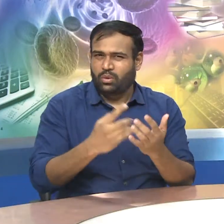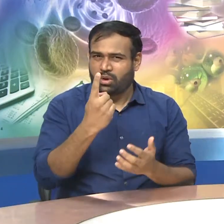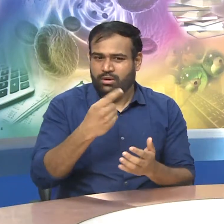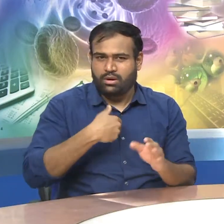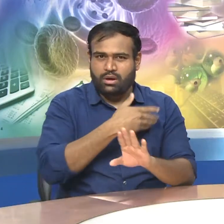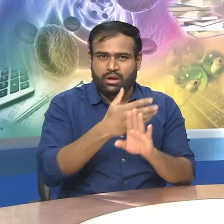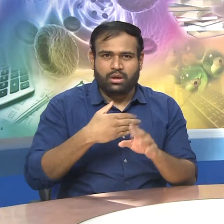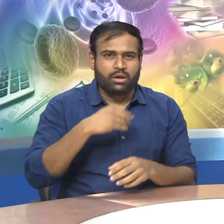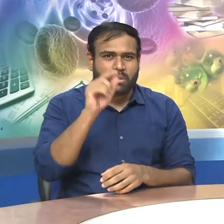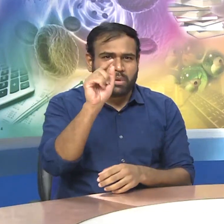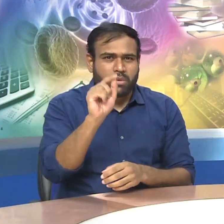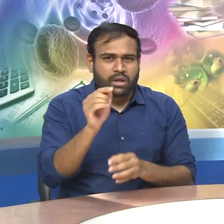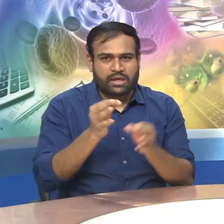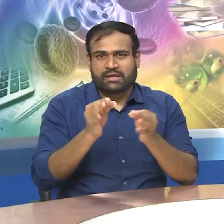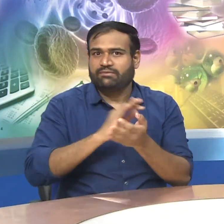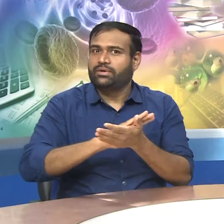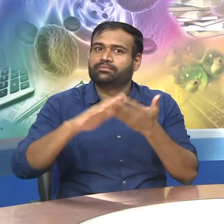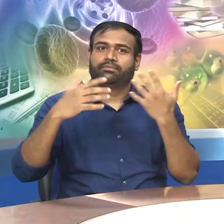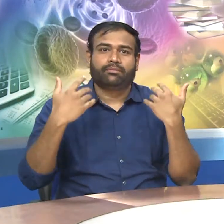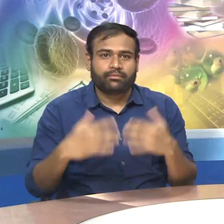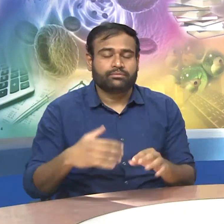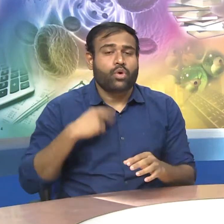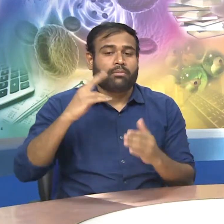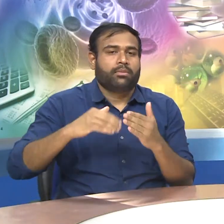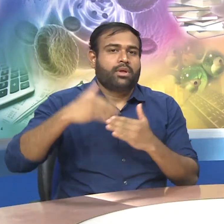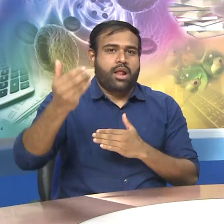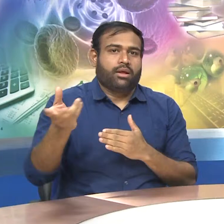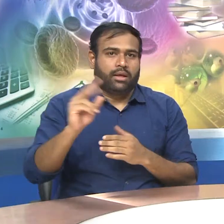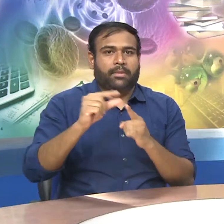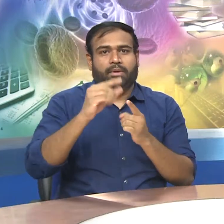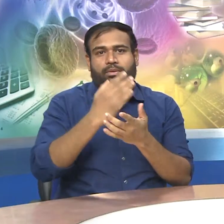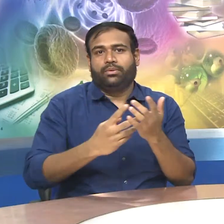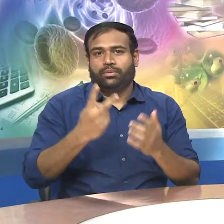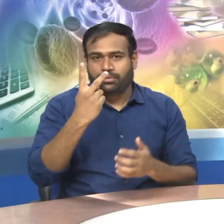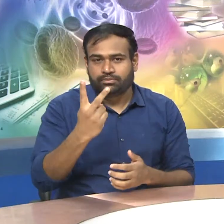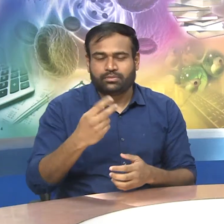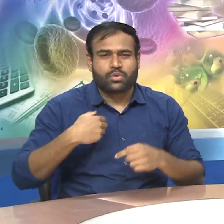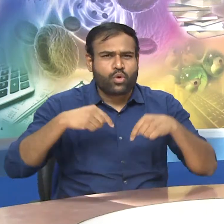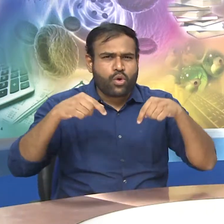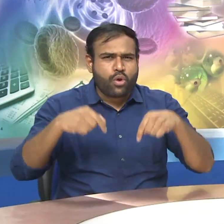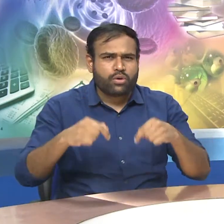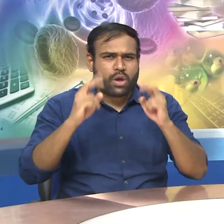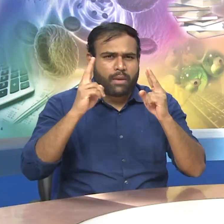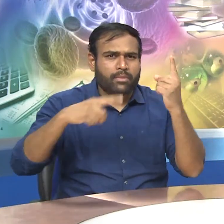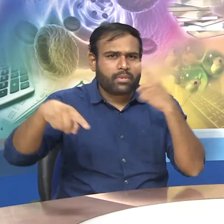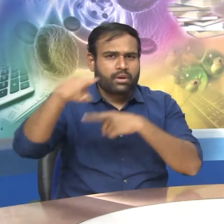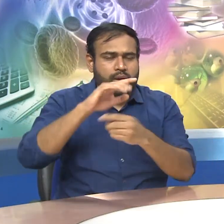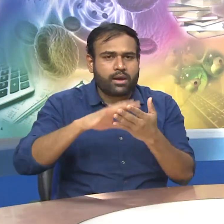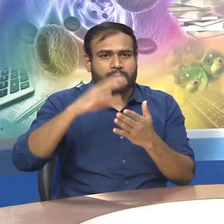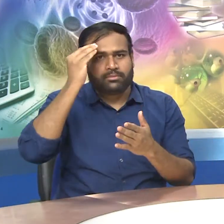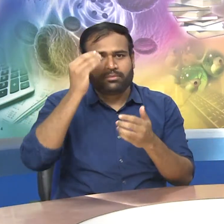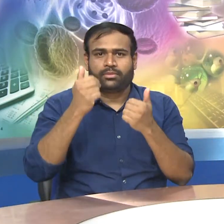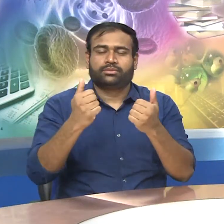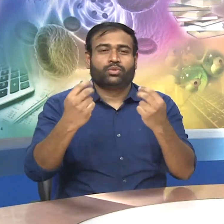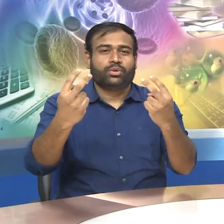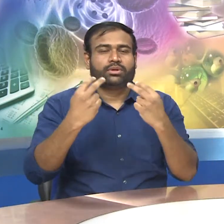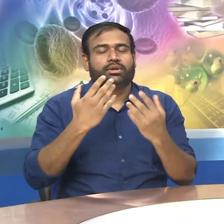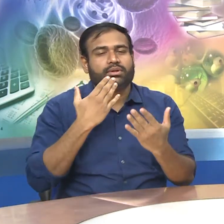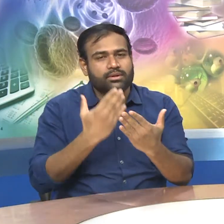This is the end of this part. I hope you all understand this part well, and in next